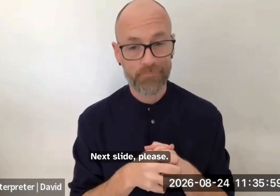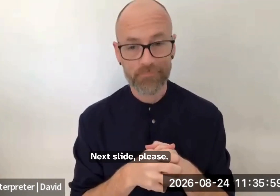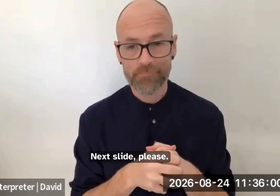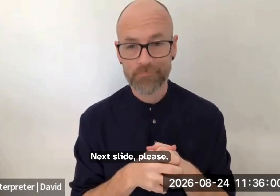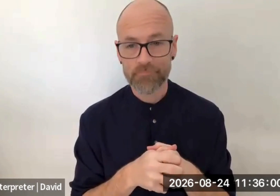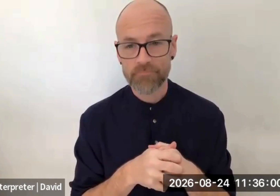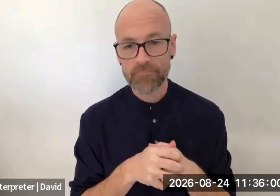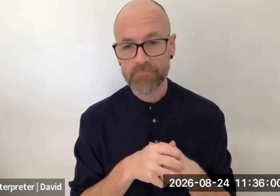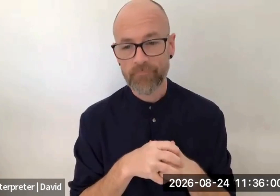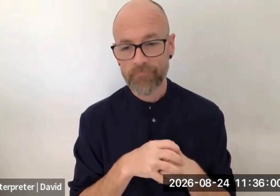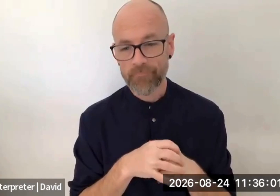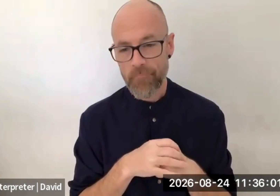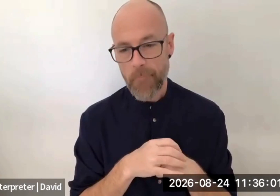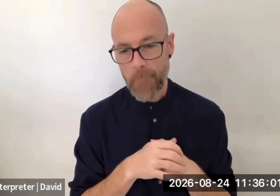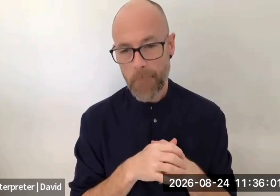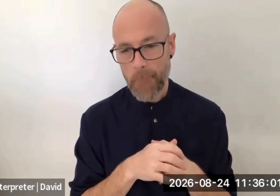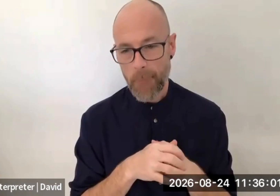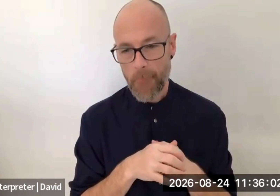Next slide, please.